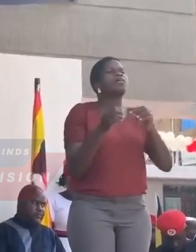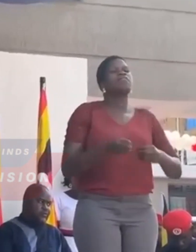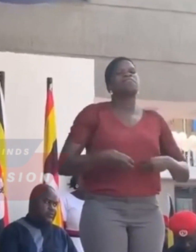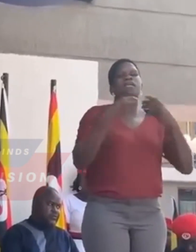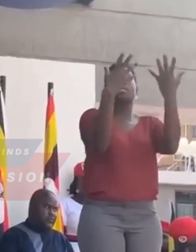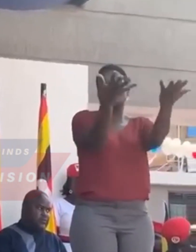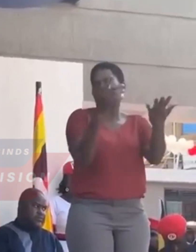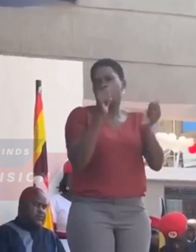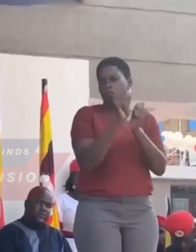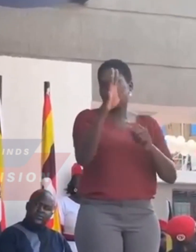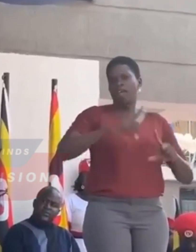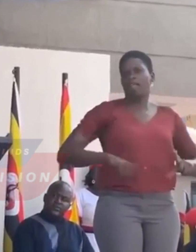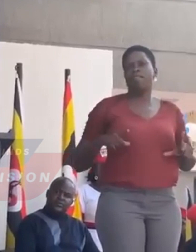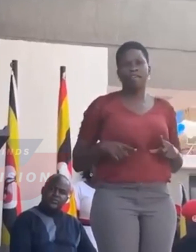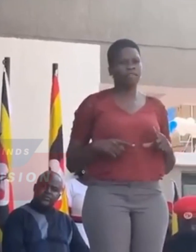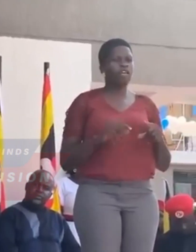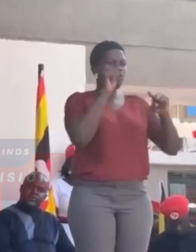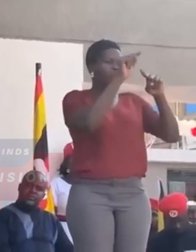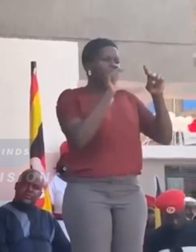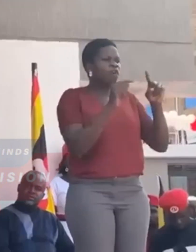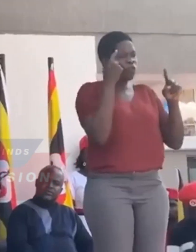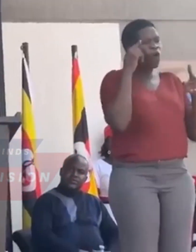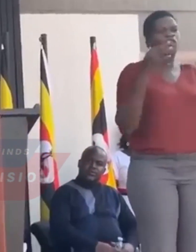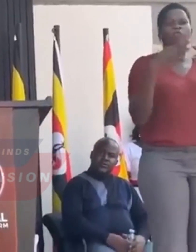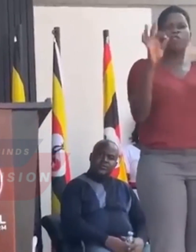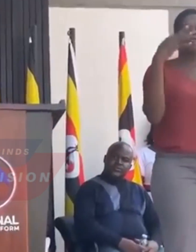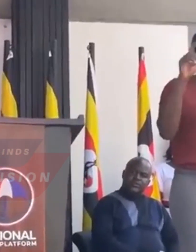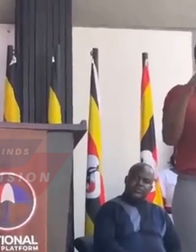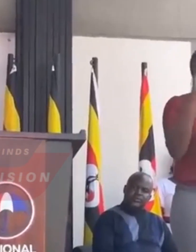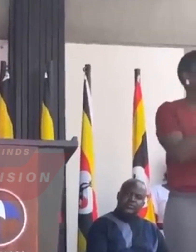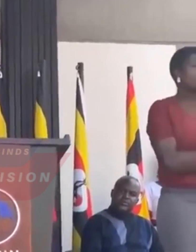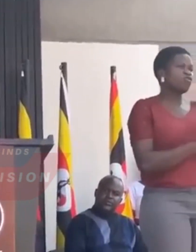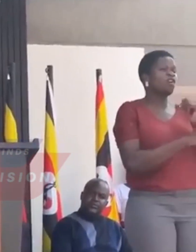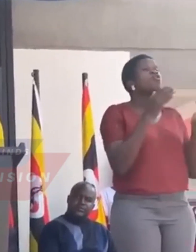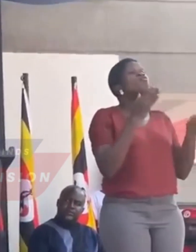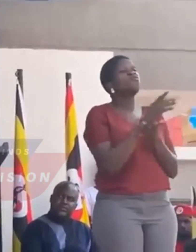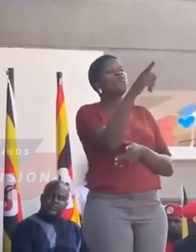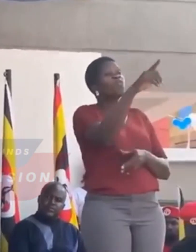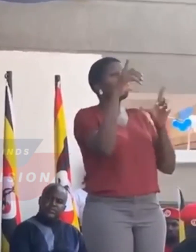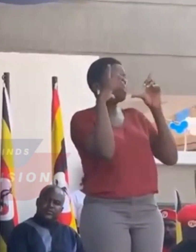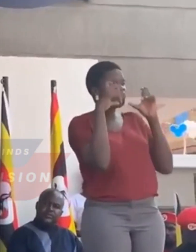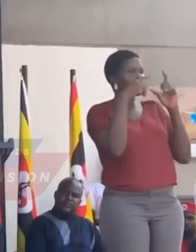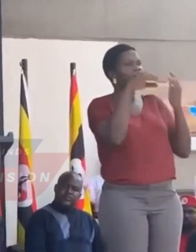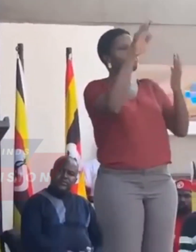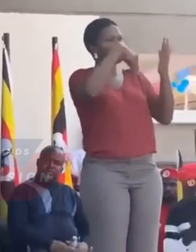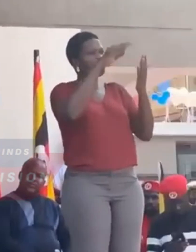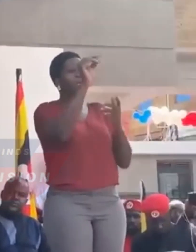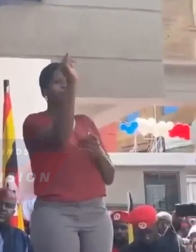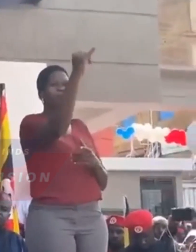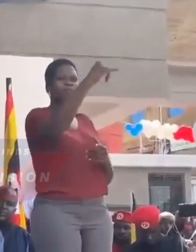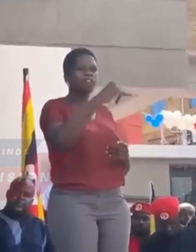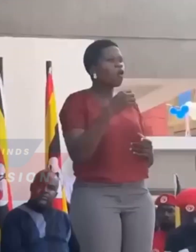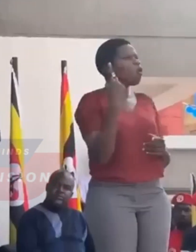with their lives for the freedom of this country. Ebifananya uto ebitwabitekao bibirenga